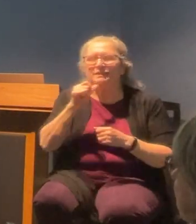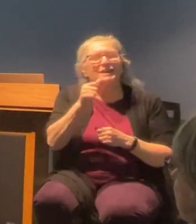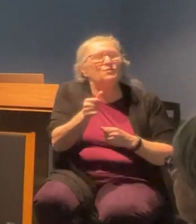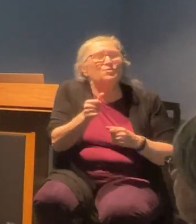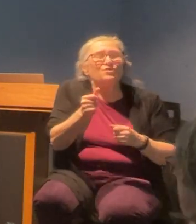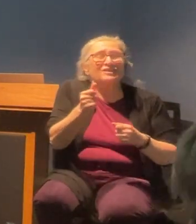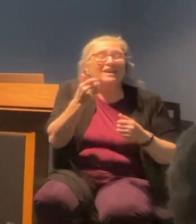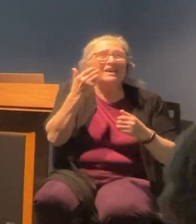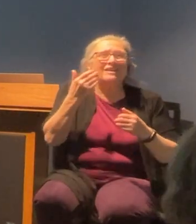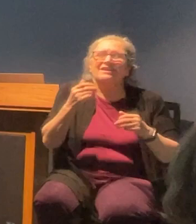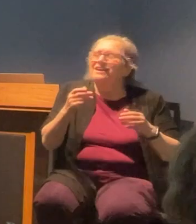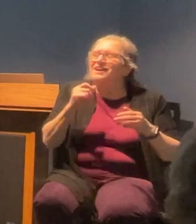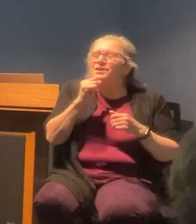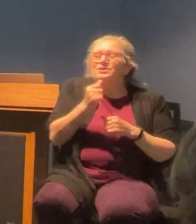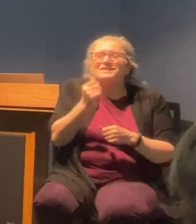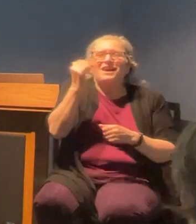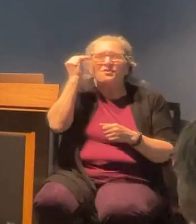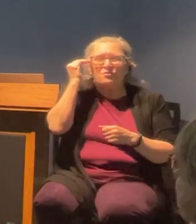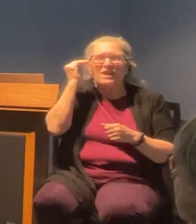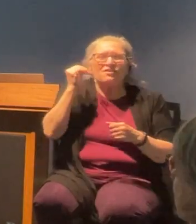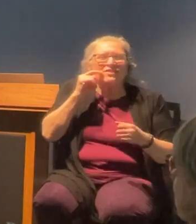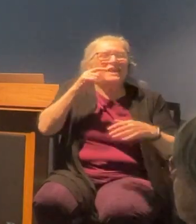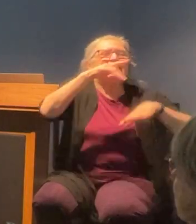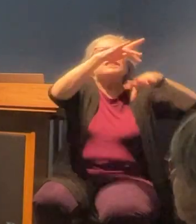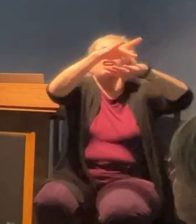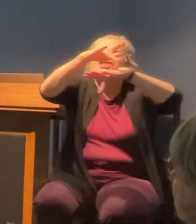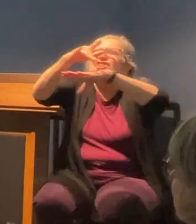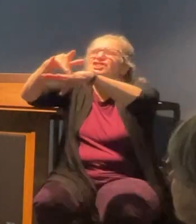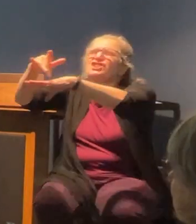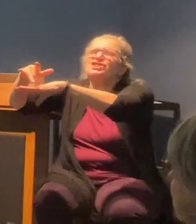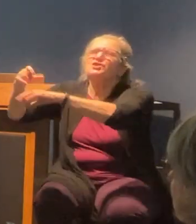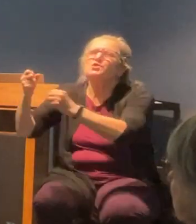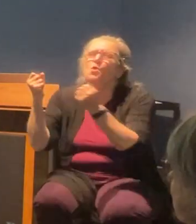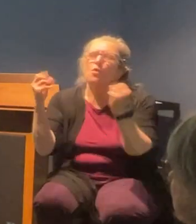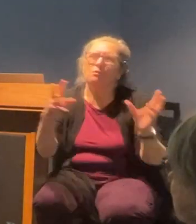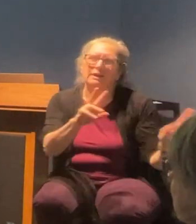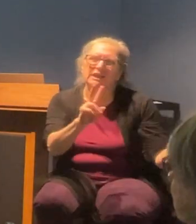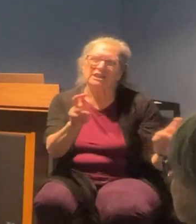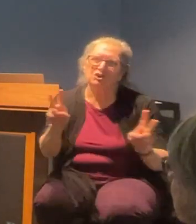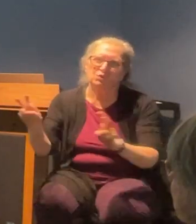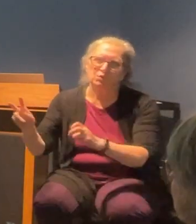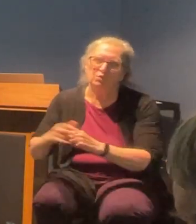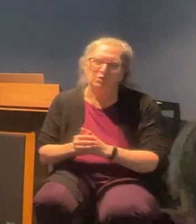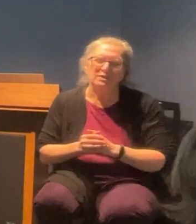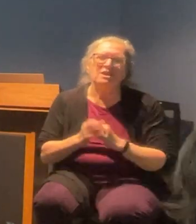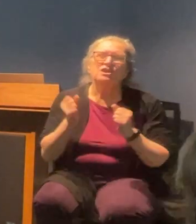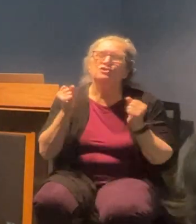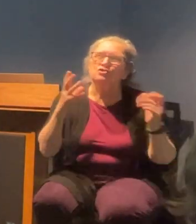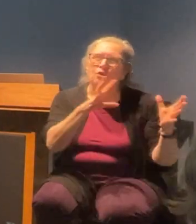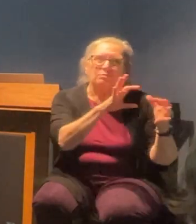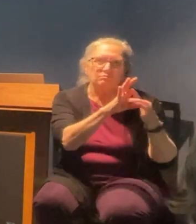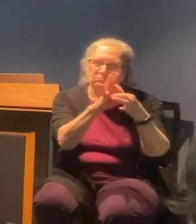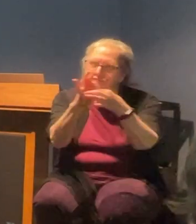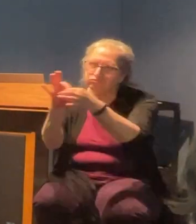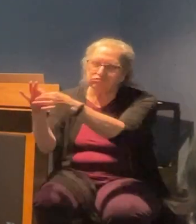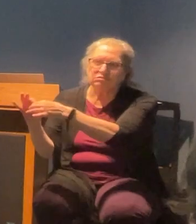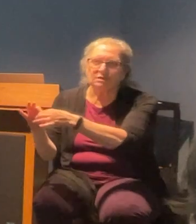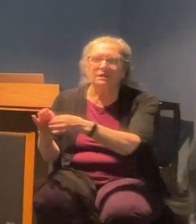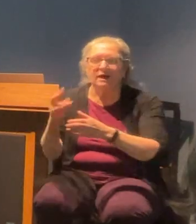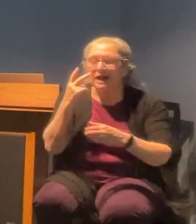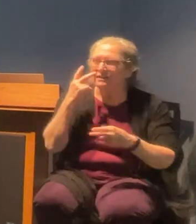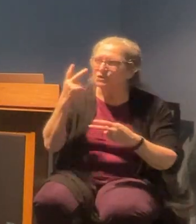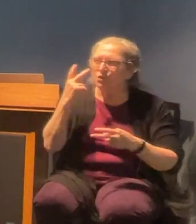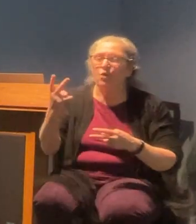like it touches all those issues. So it's all connected. I watched a movie that